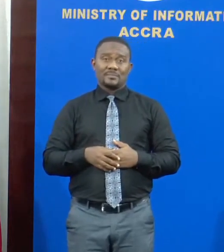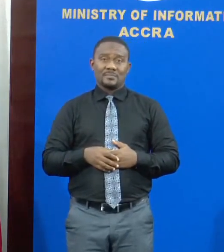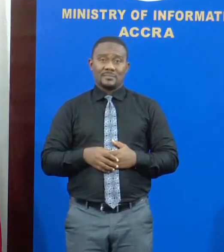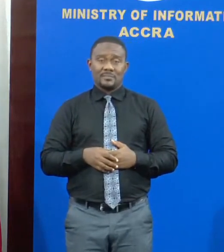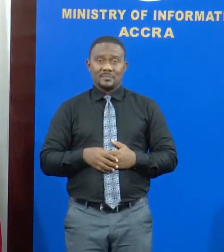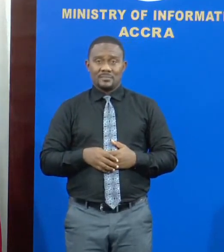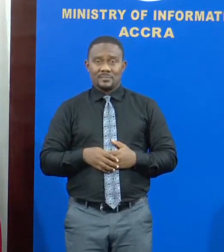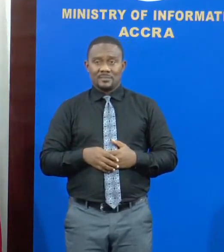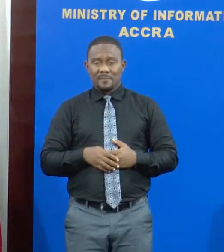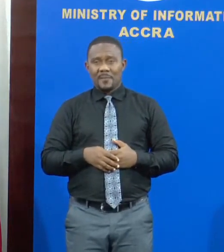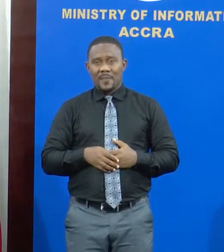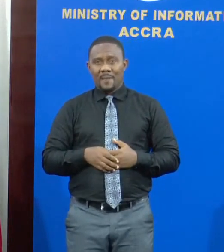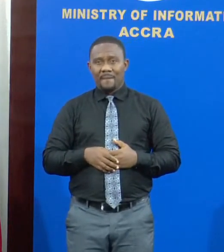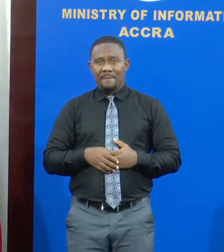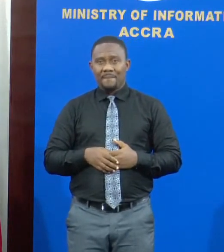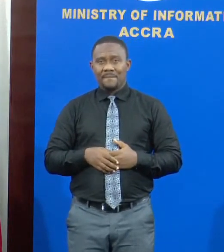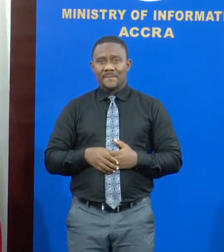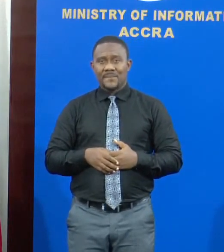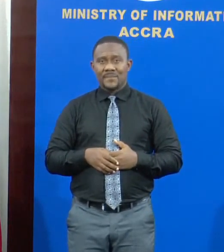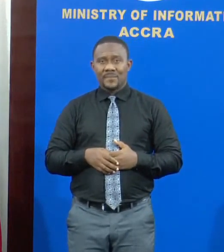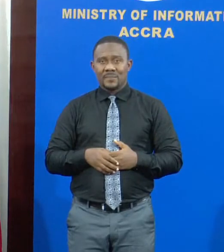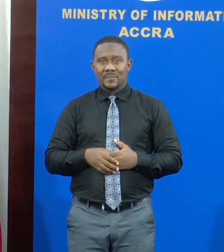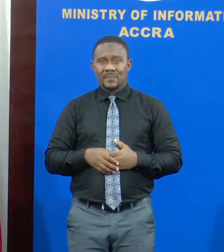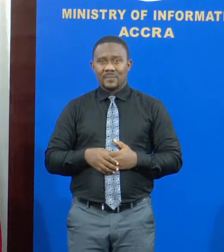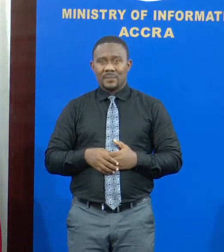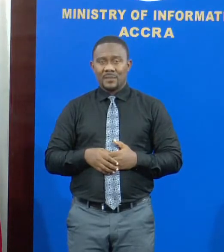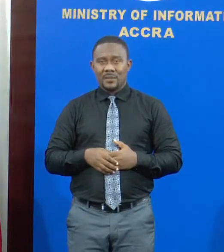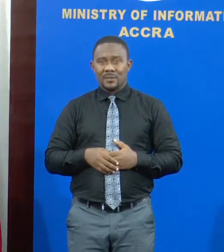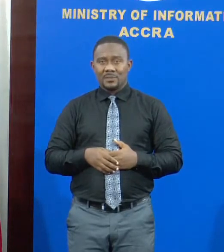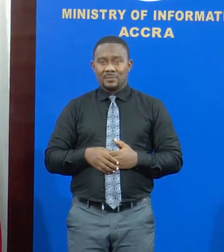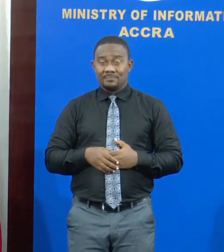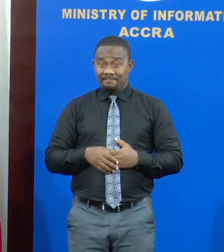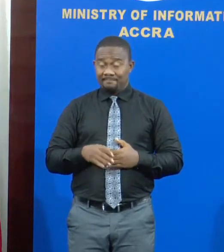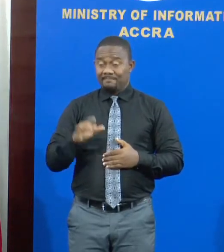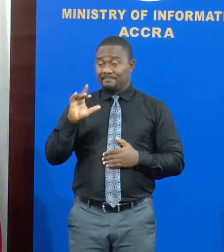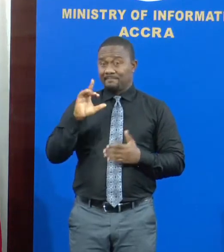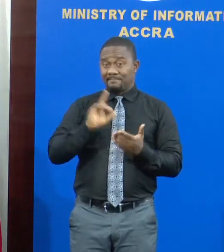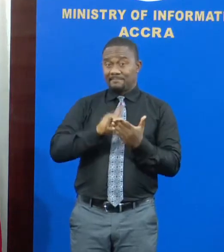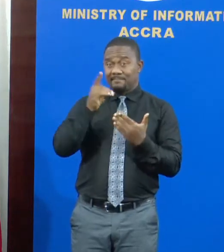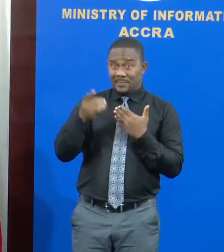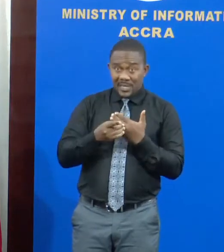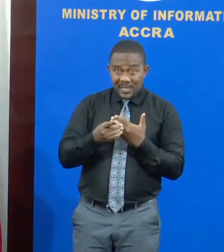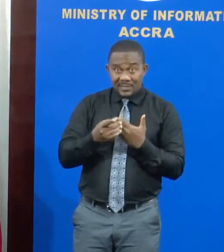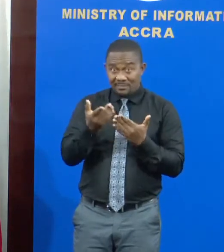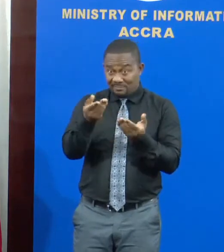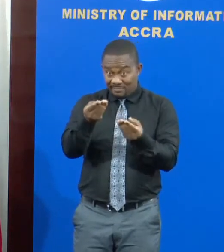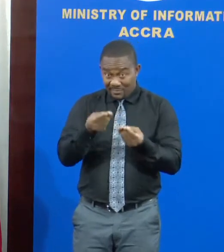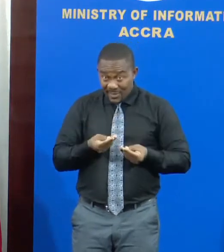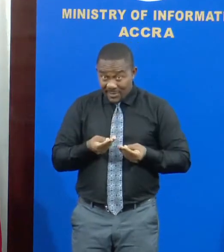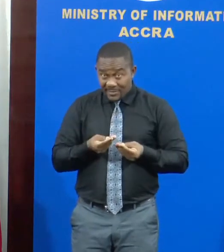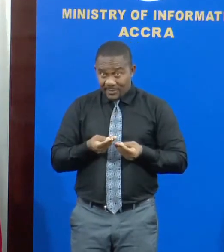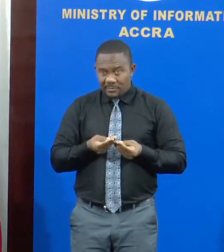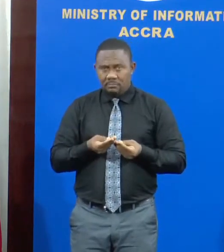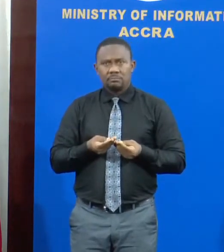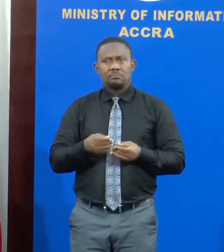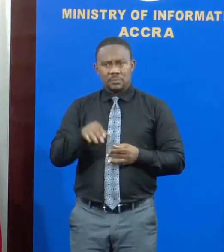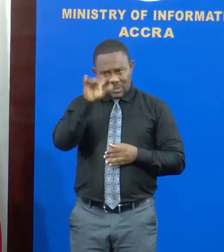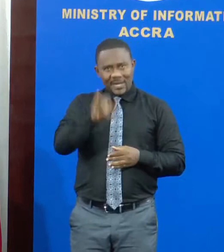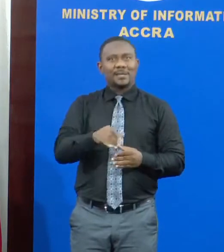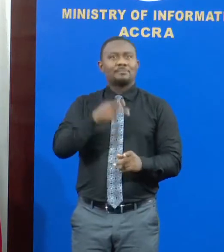the purposes of computation of your benefits, that date that you've given us is what